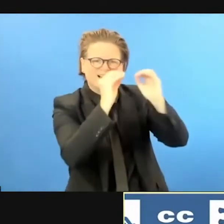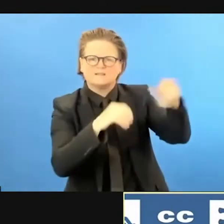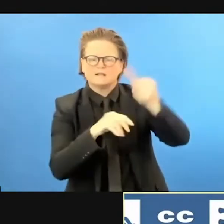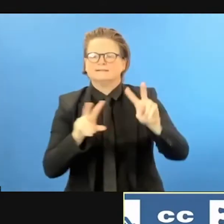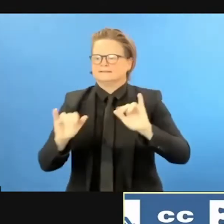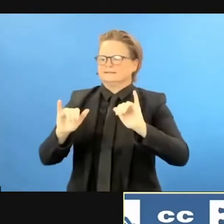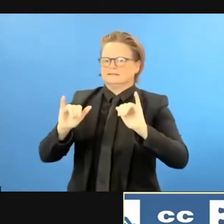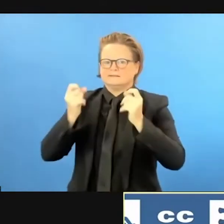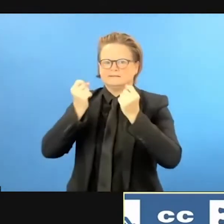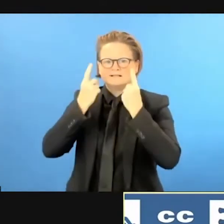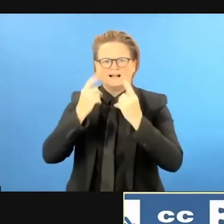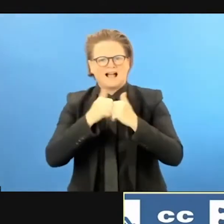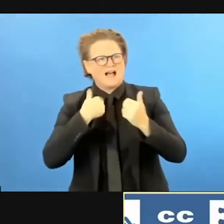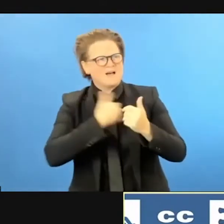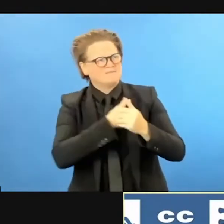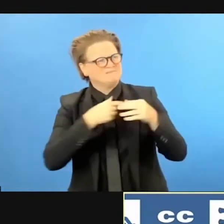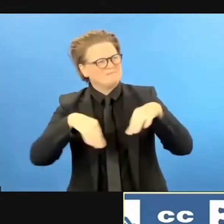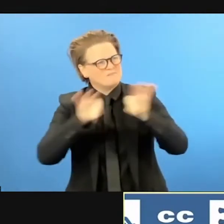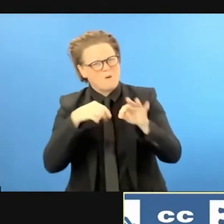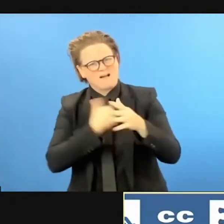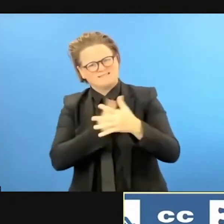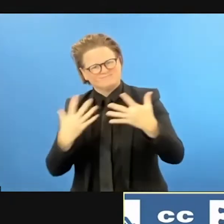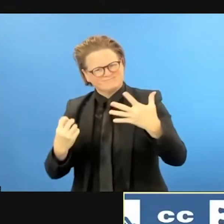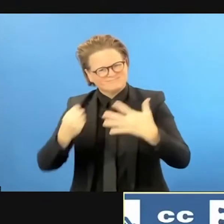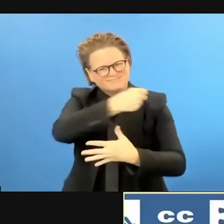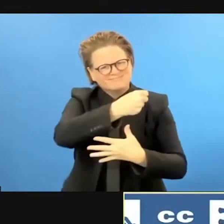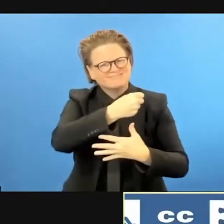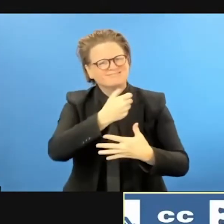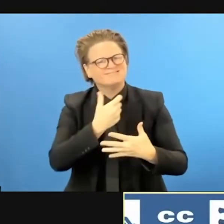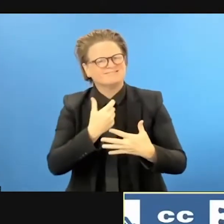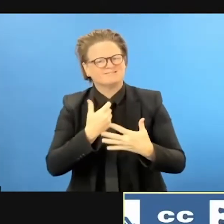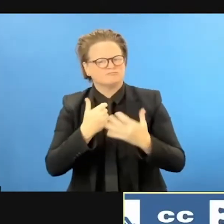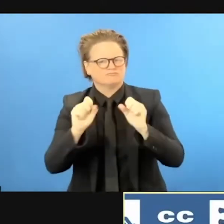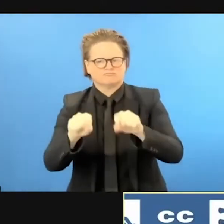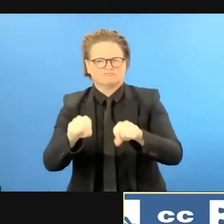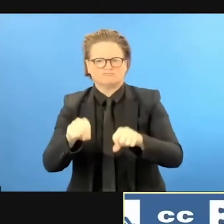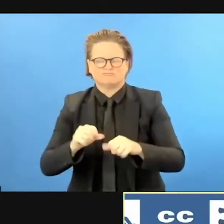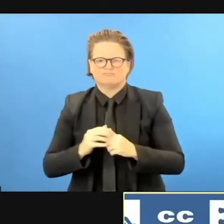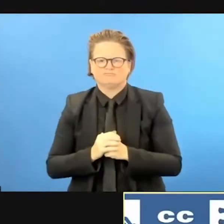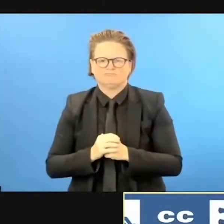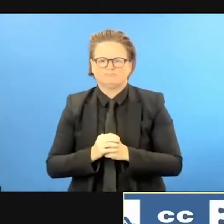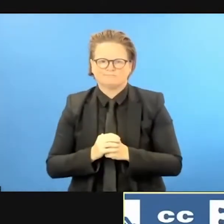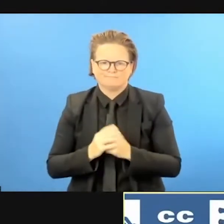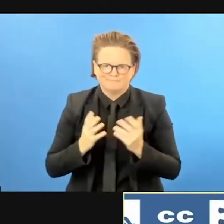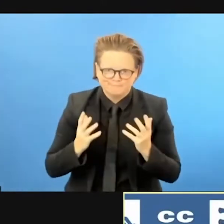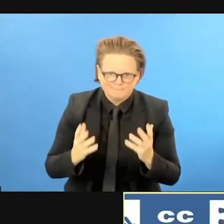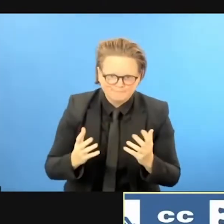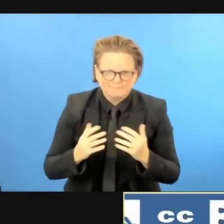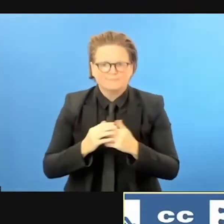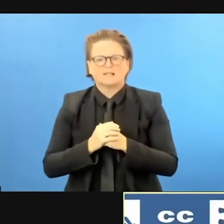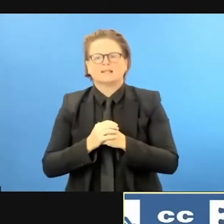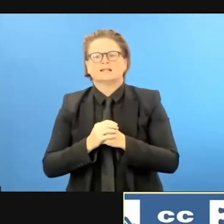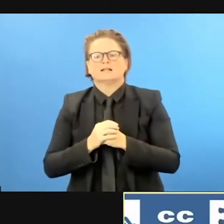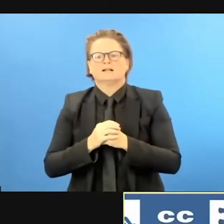elevating the needs of people with disabilities. So I would say, one of the things that we need to continue to